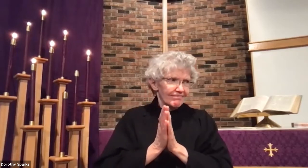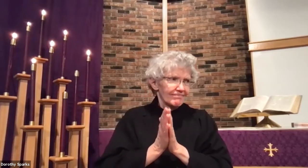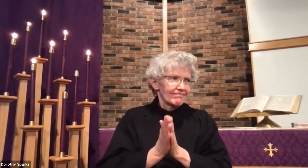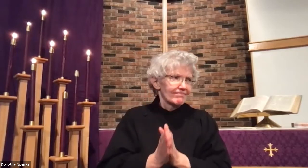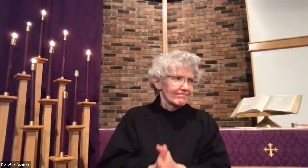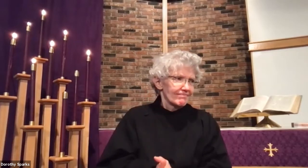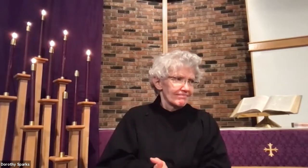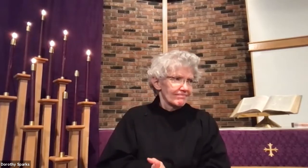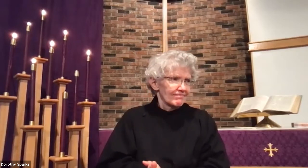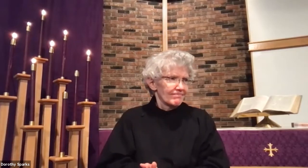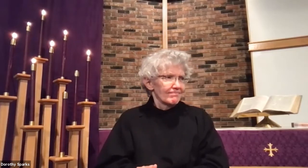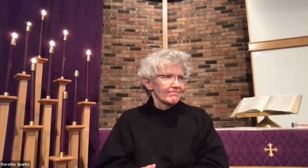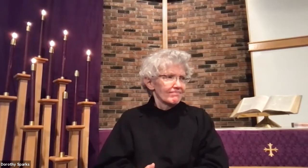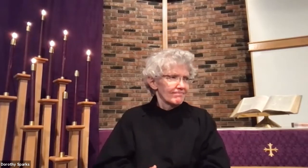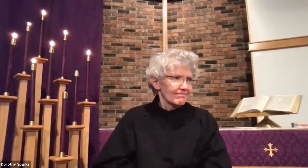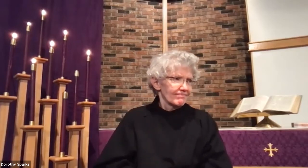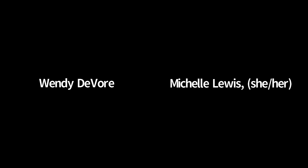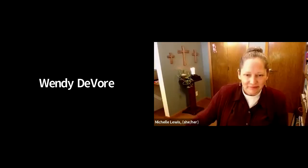Amen.